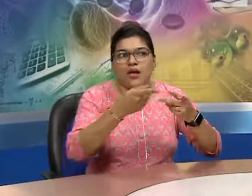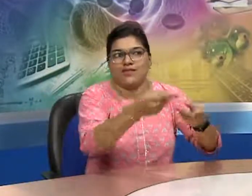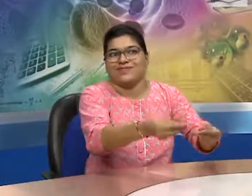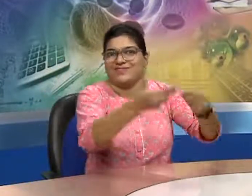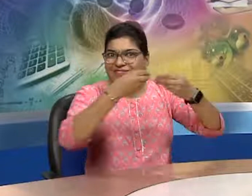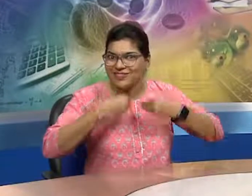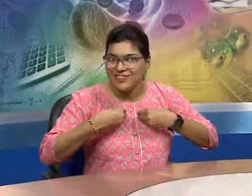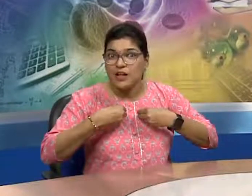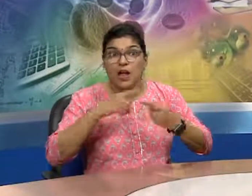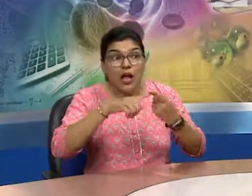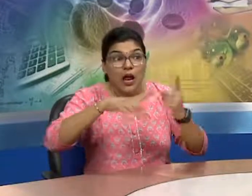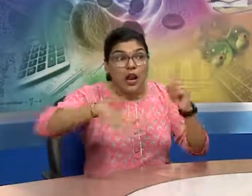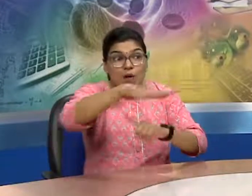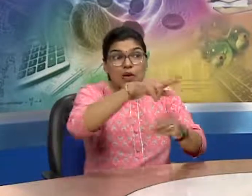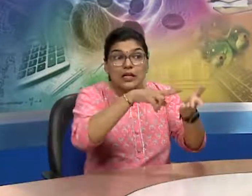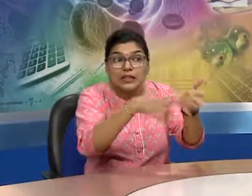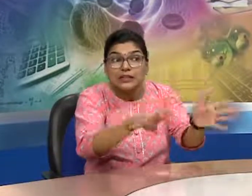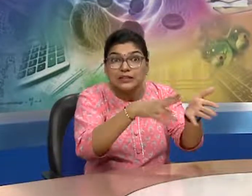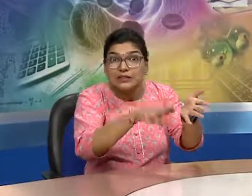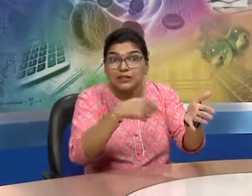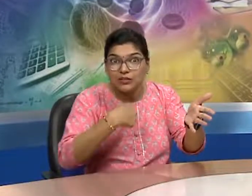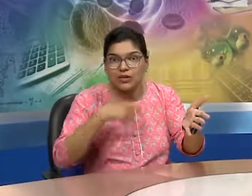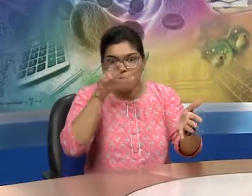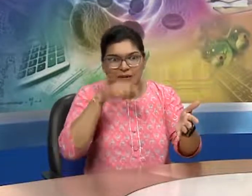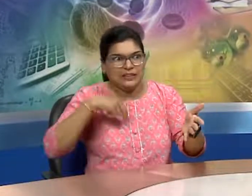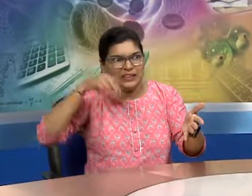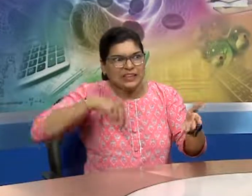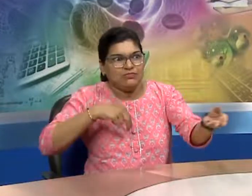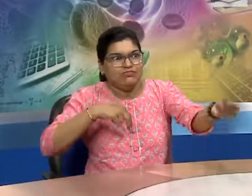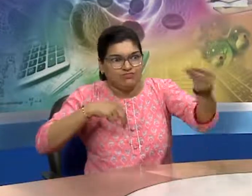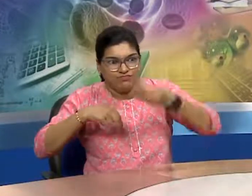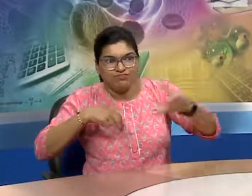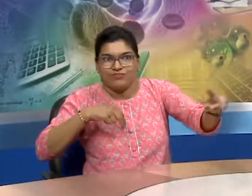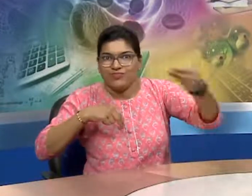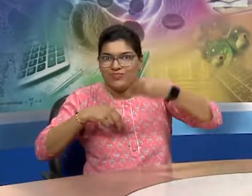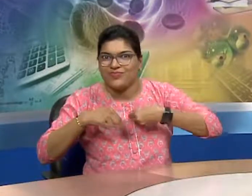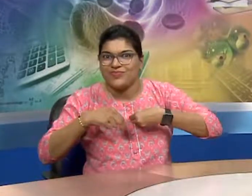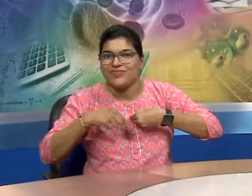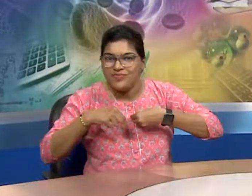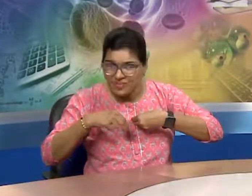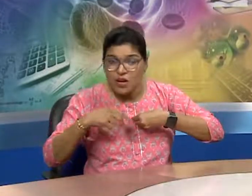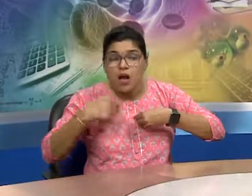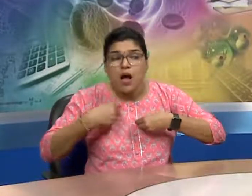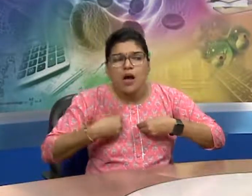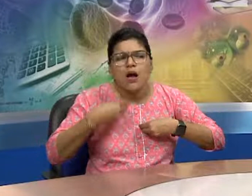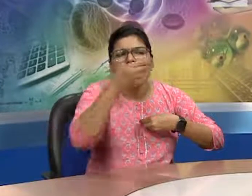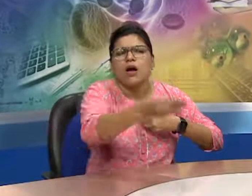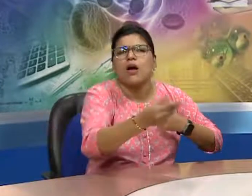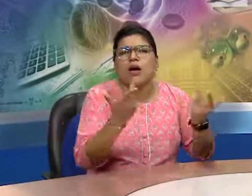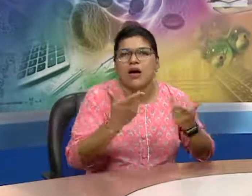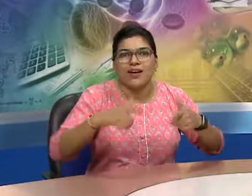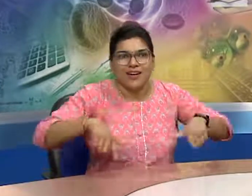of sun, plants prepare their food. So we all are interdependent, so we interact with each